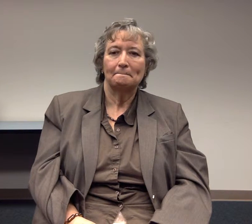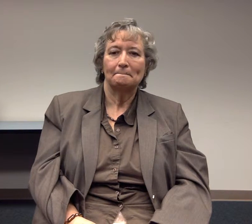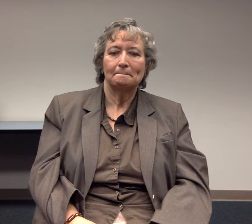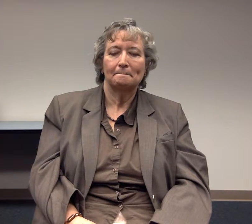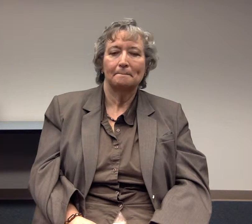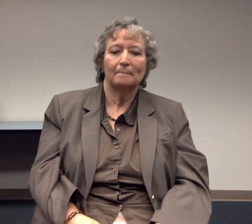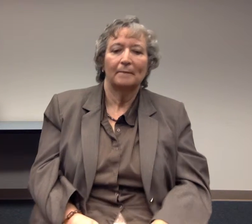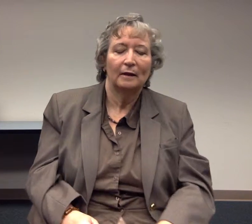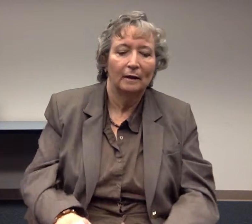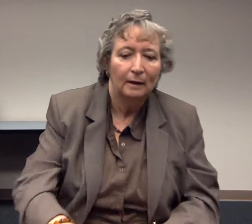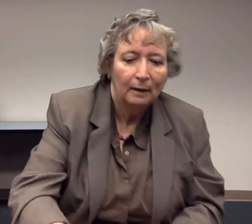There you go.